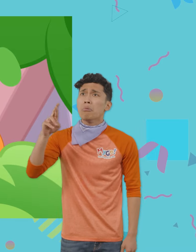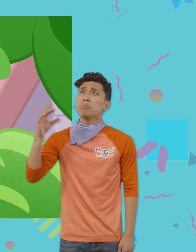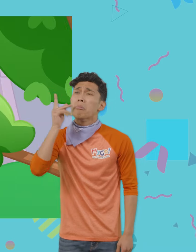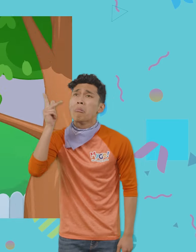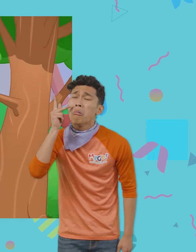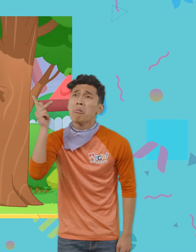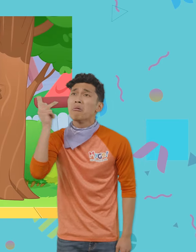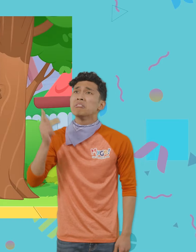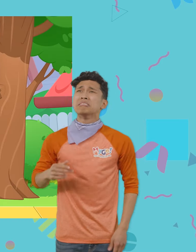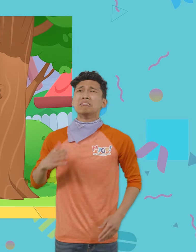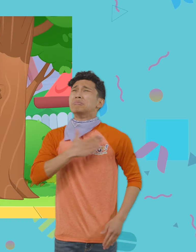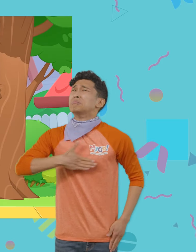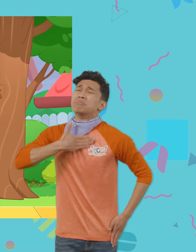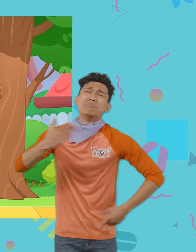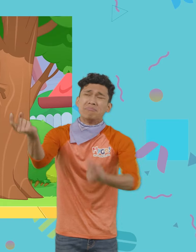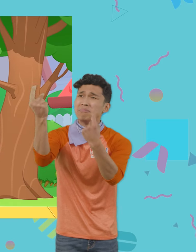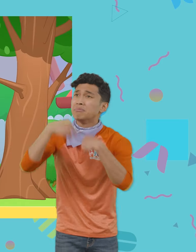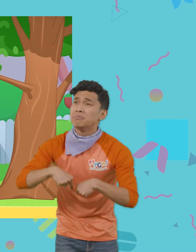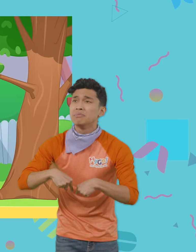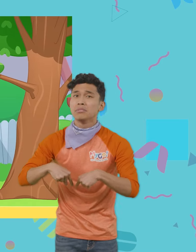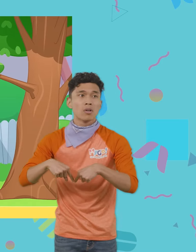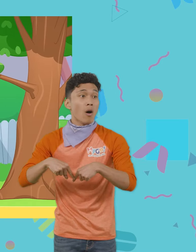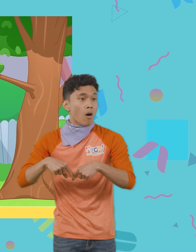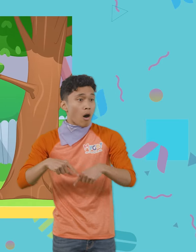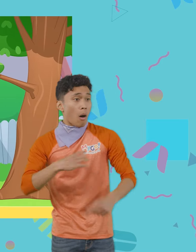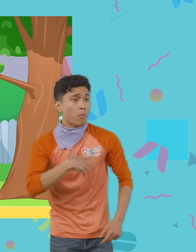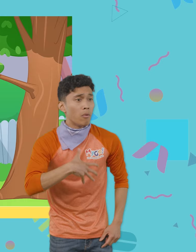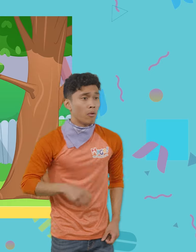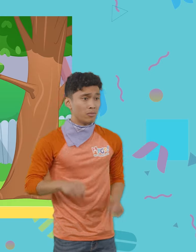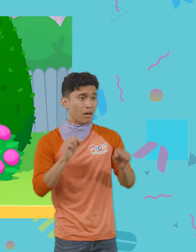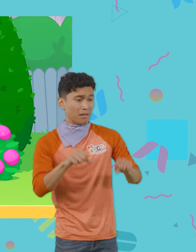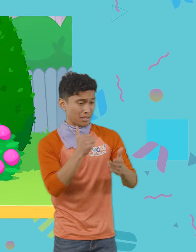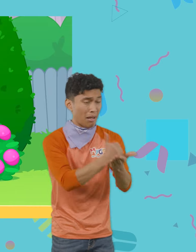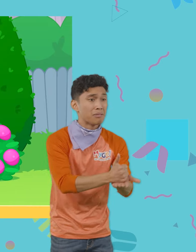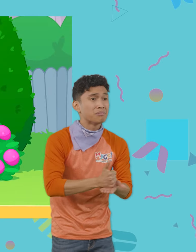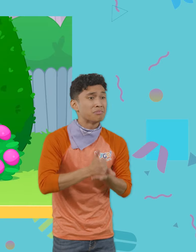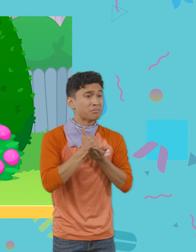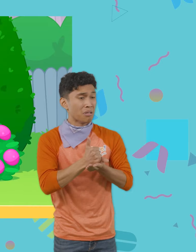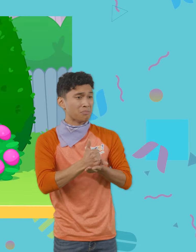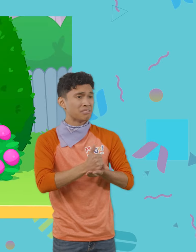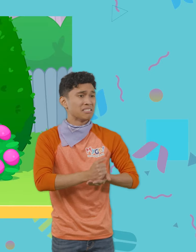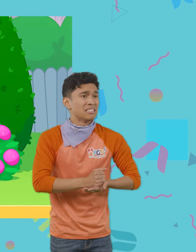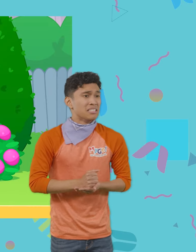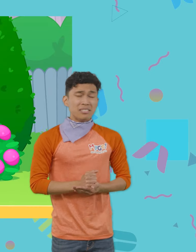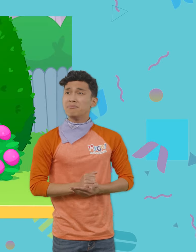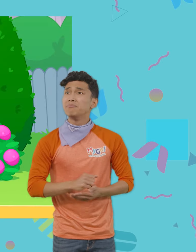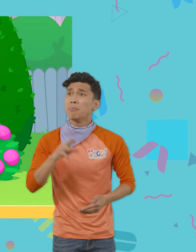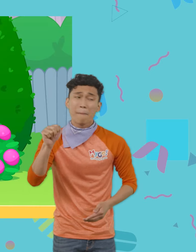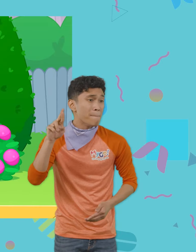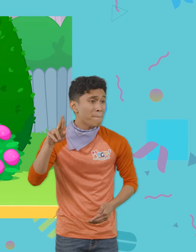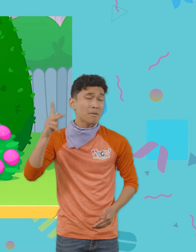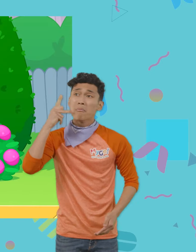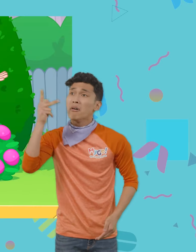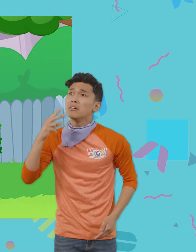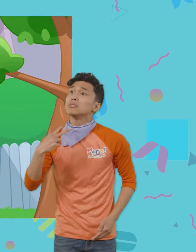Please come back down, Mr. Pawsies. Ah, Morphle, can you help me? Mr.